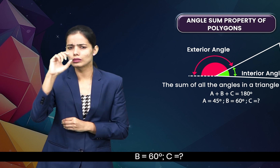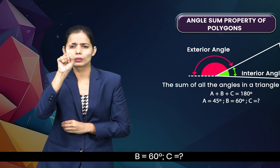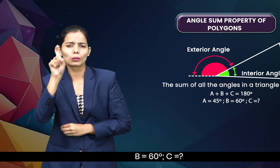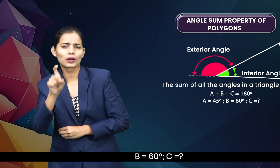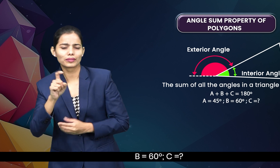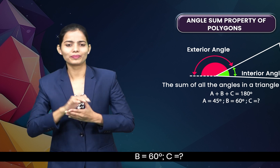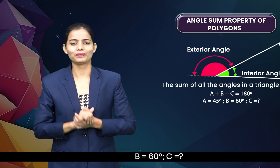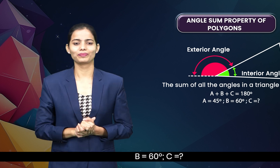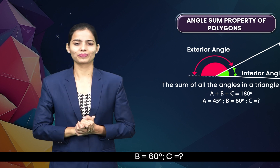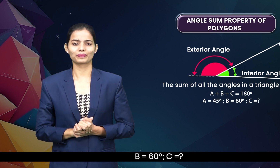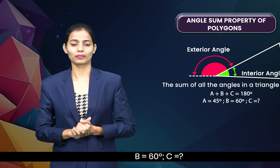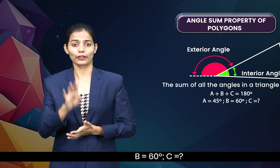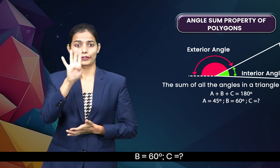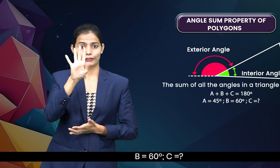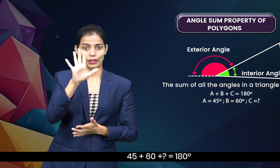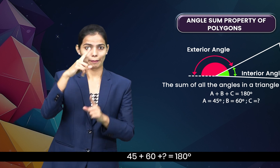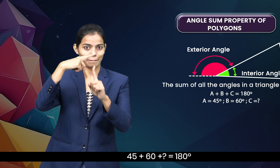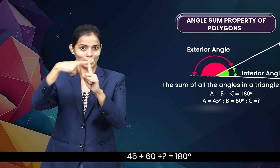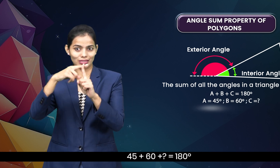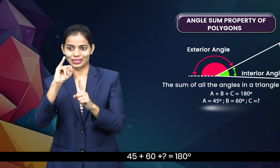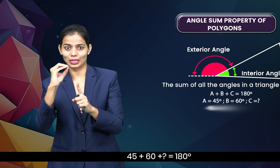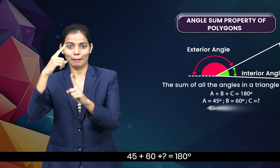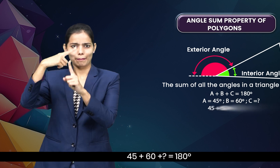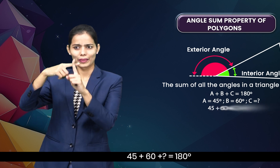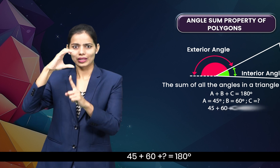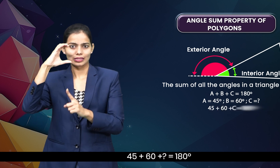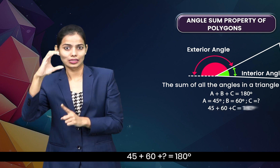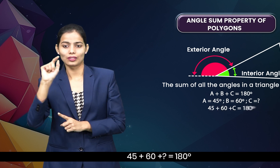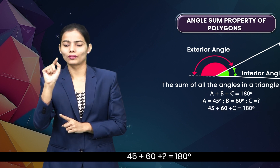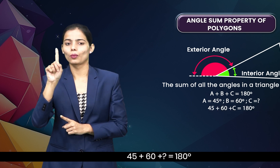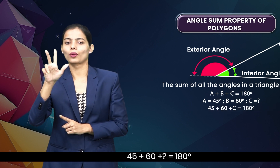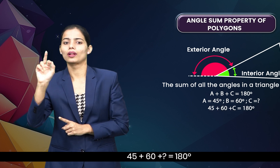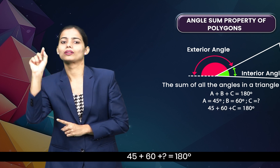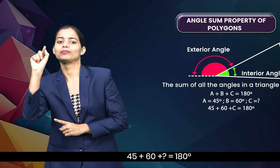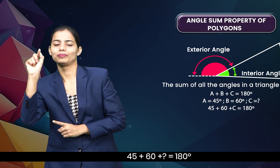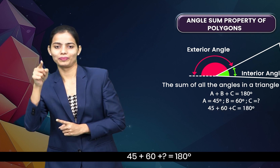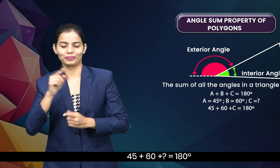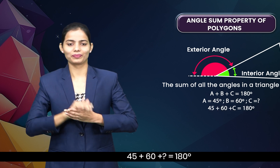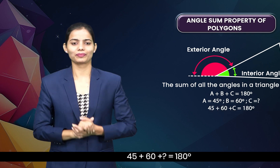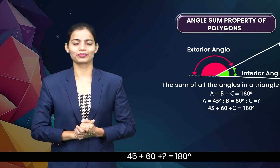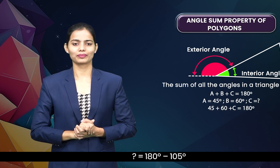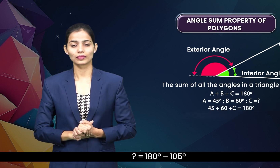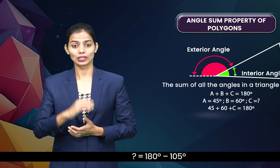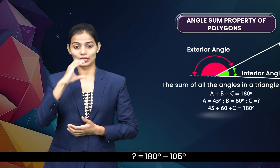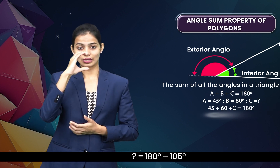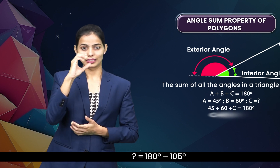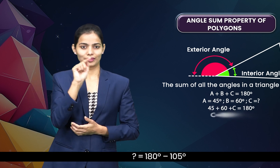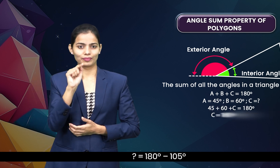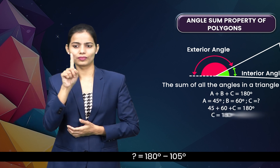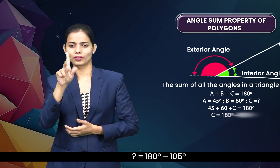degree. C is equal to question mark. 45 plus 60 plus C is equal to 180 degree. C is equal to 180